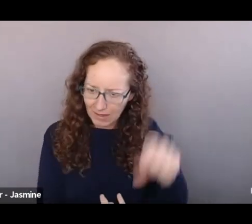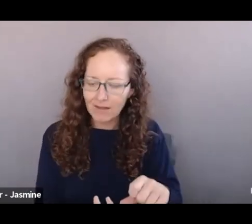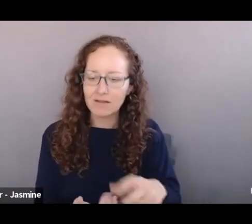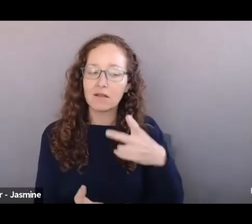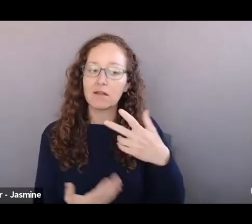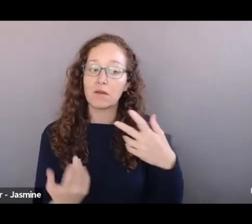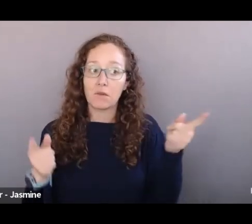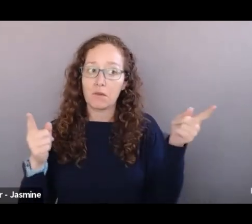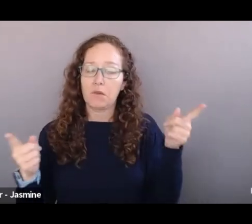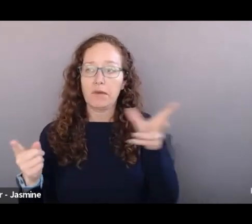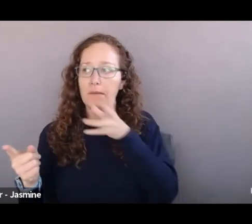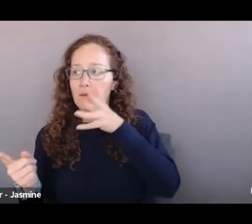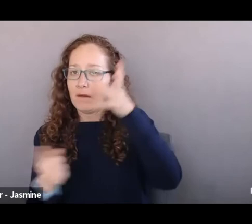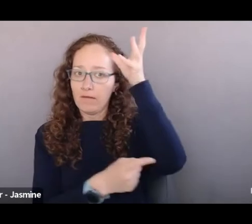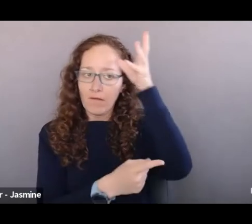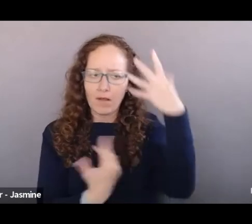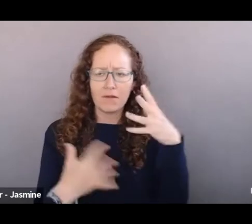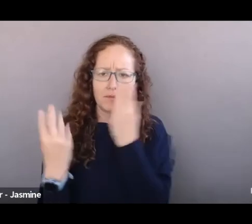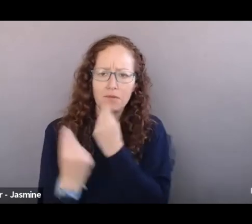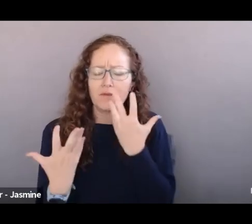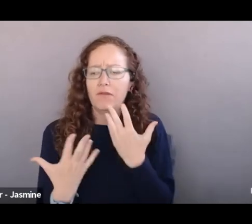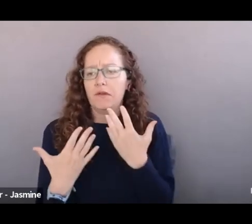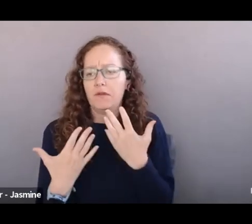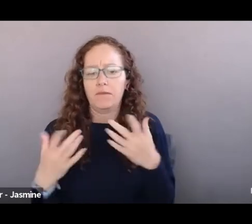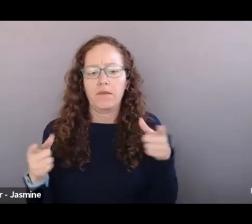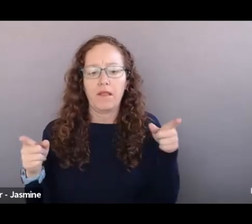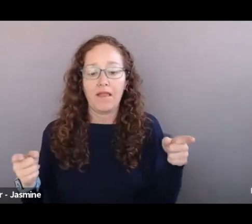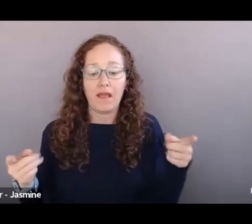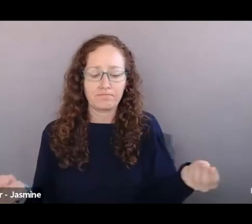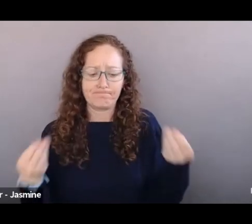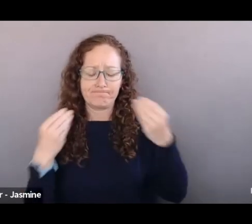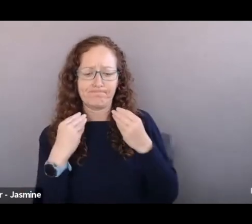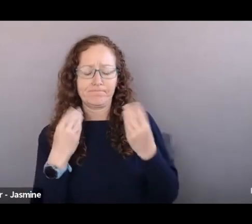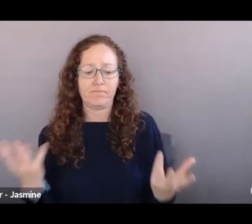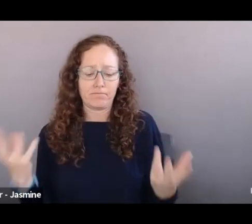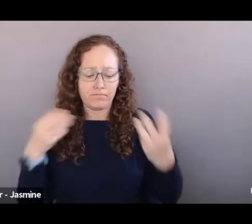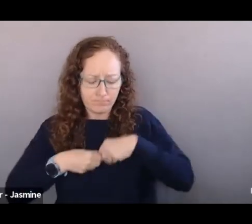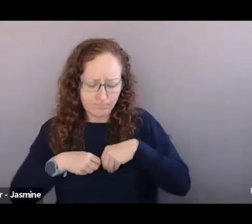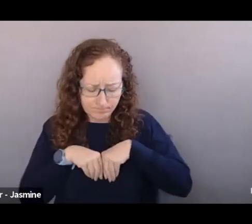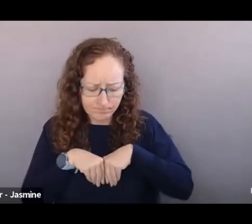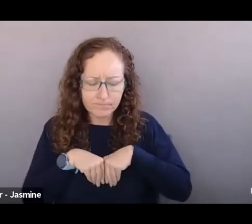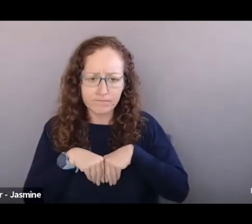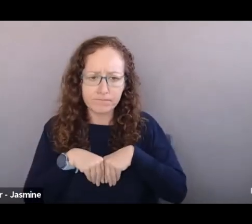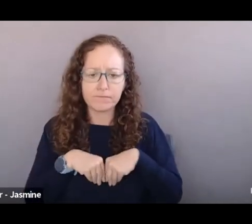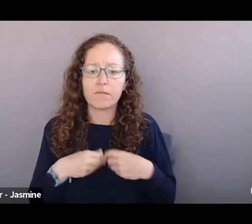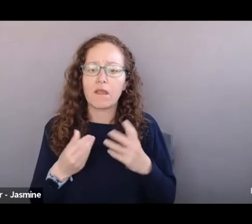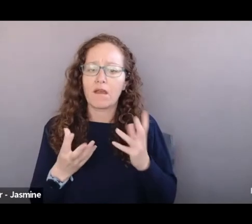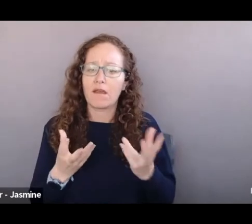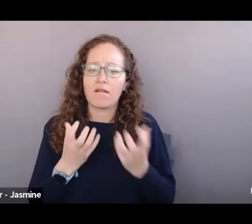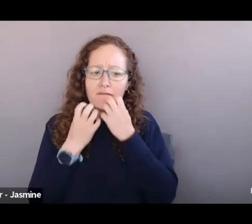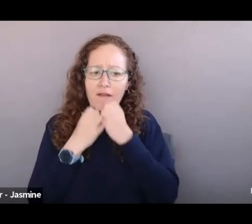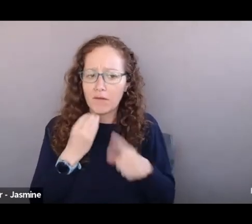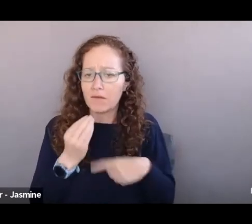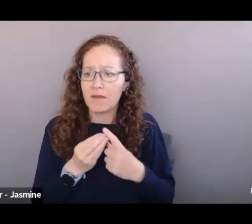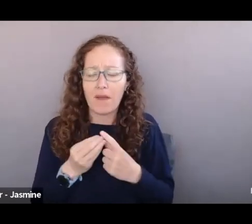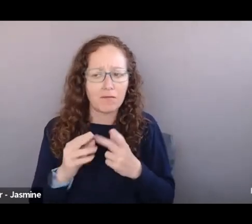who centered their children and who instilled in us values of honoring the humanity of all people, regardless of